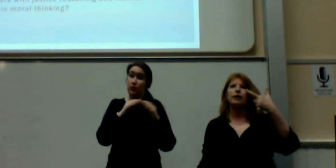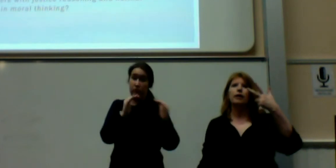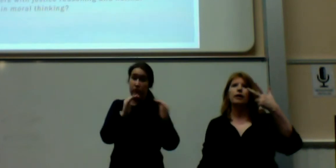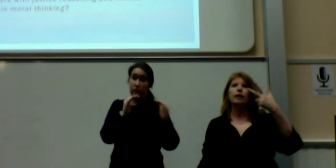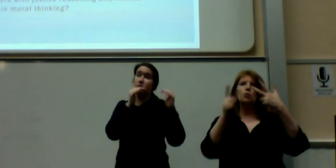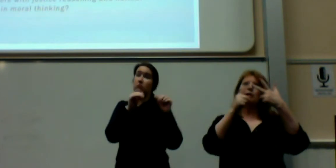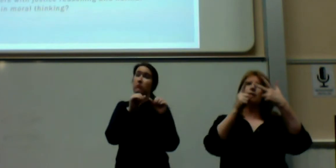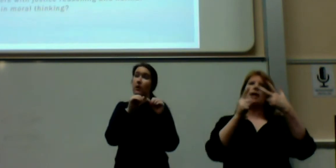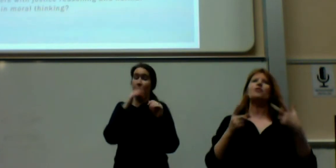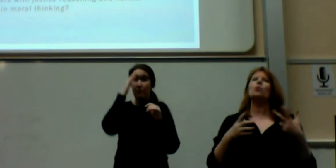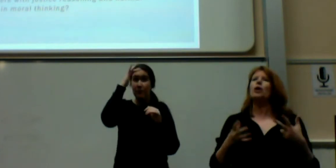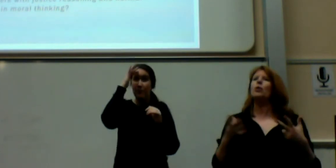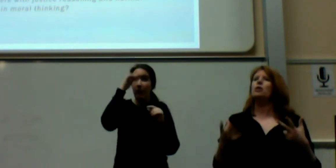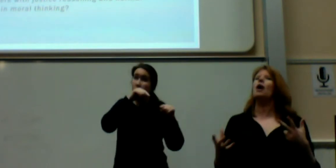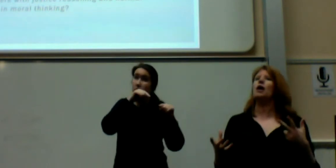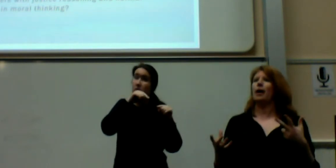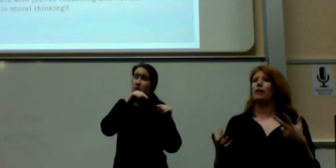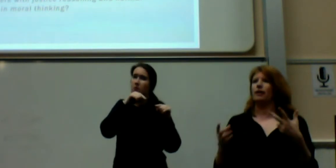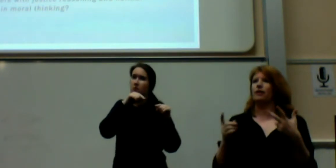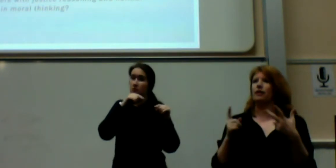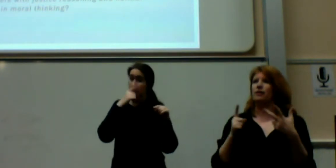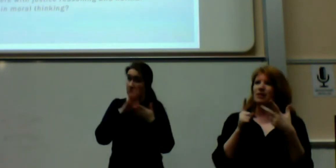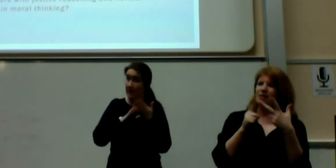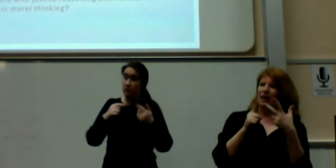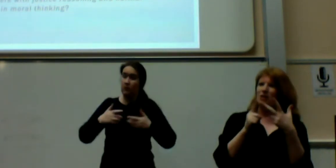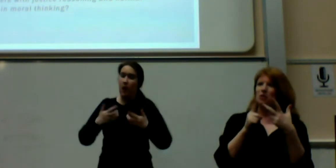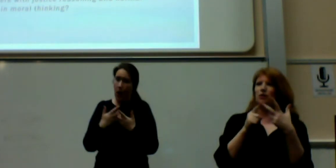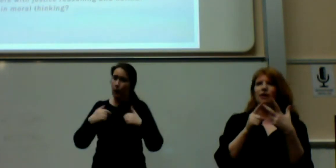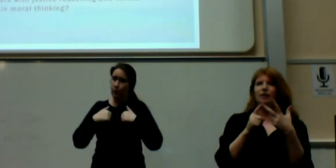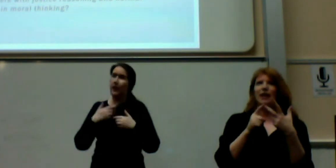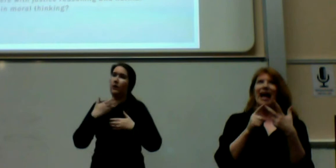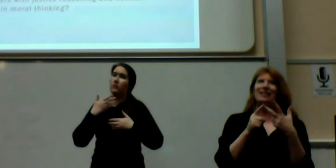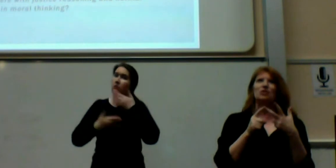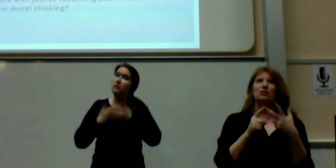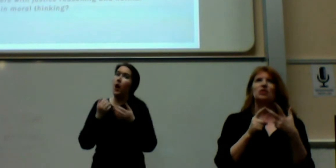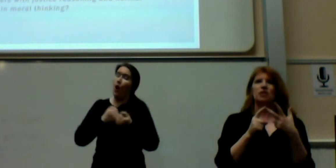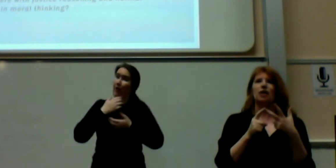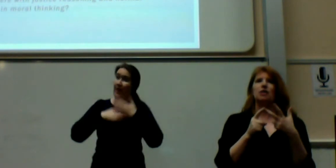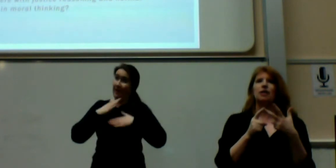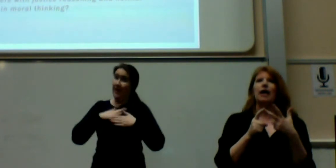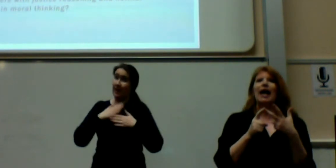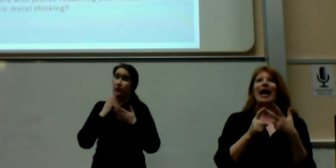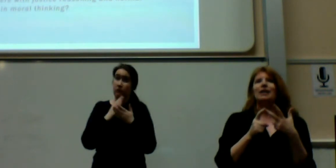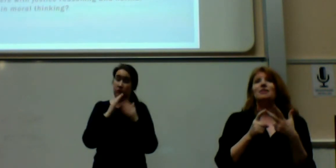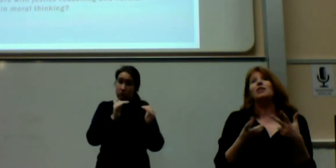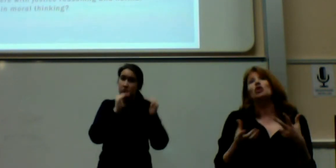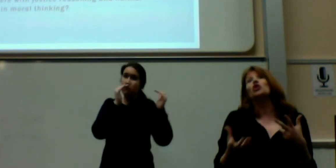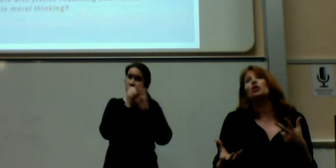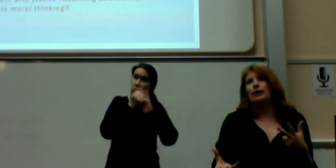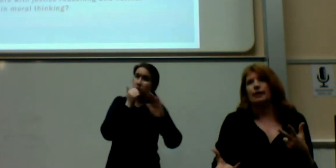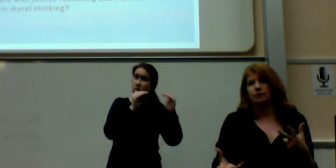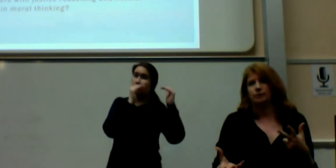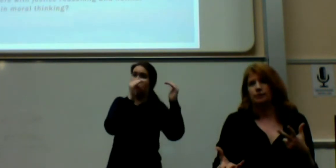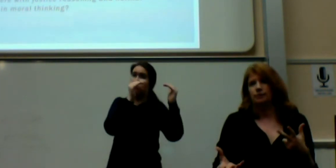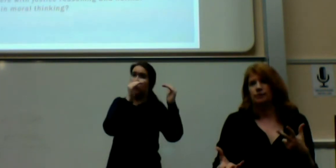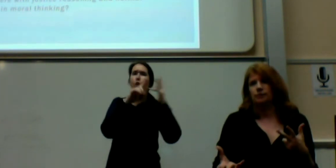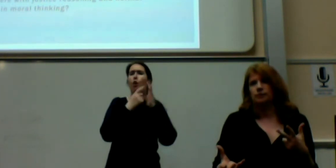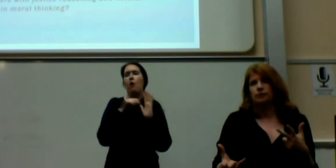reasoning? Could we say that the way we talk about ethics is actually as sophisticated as it could